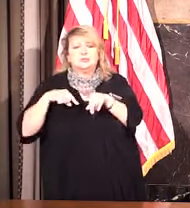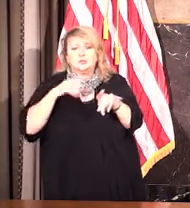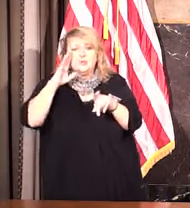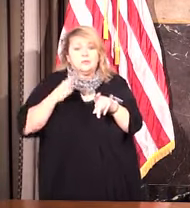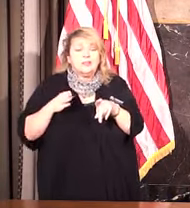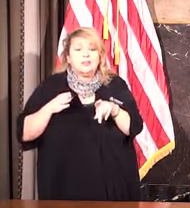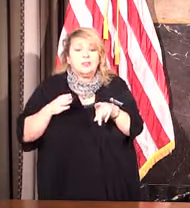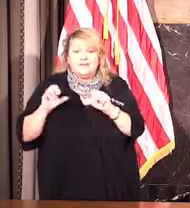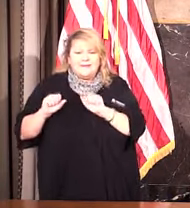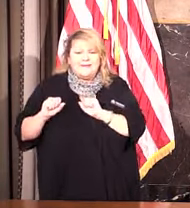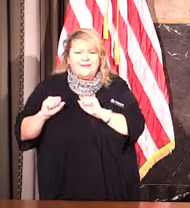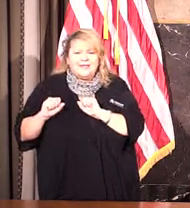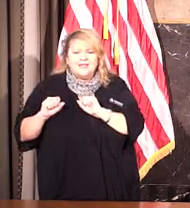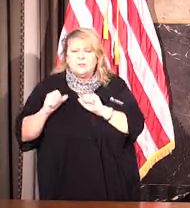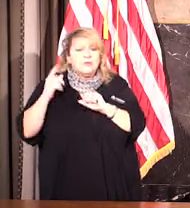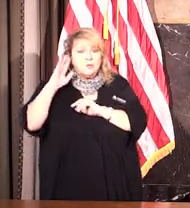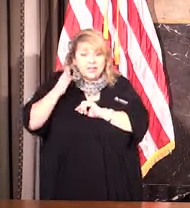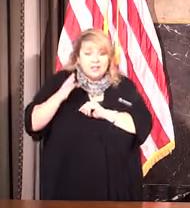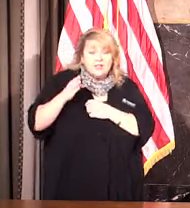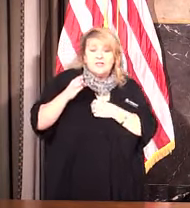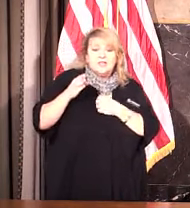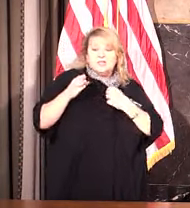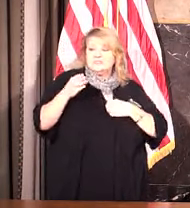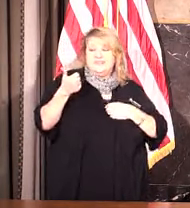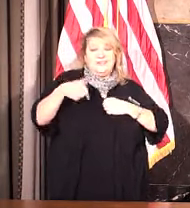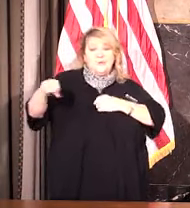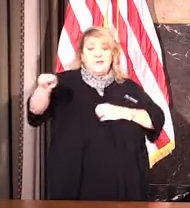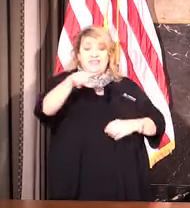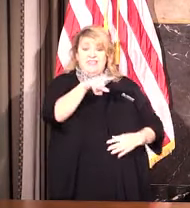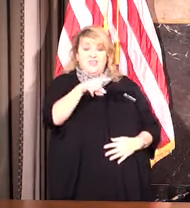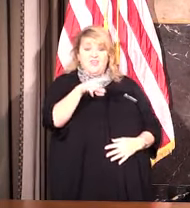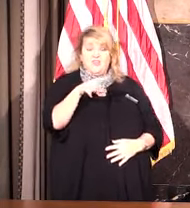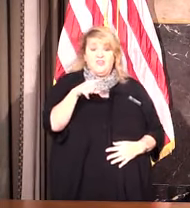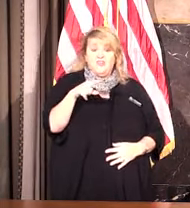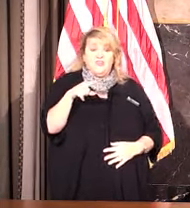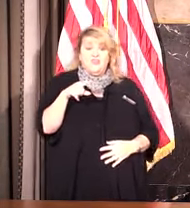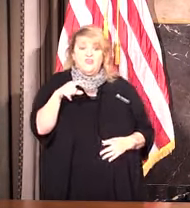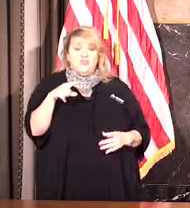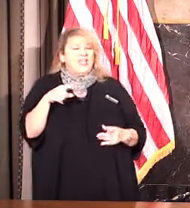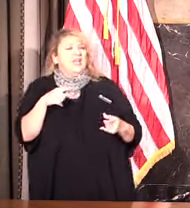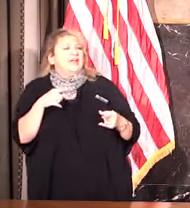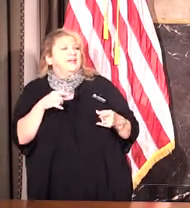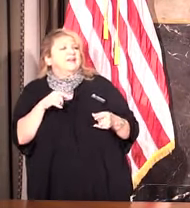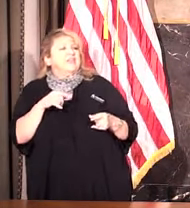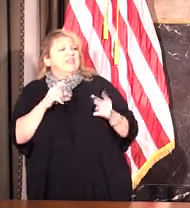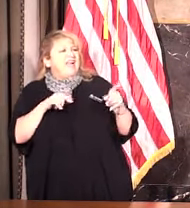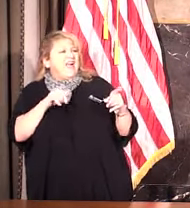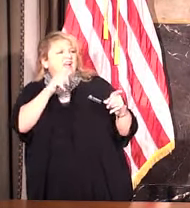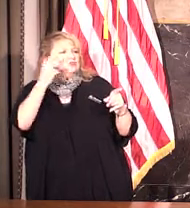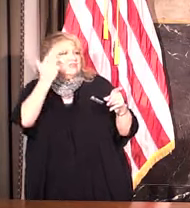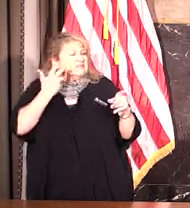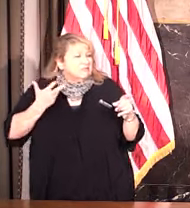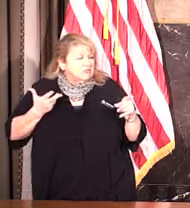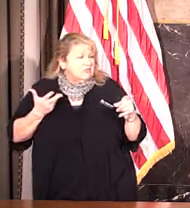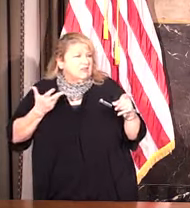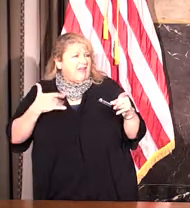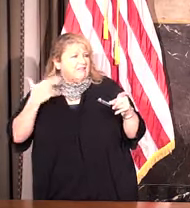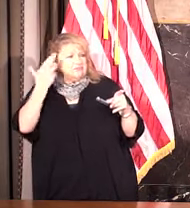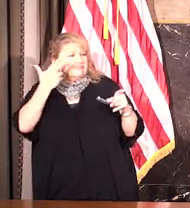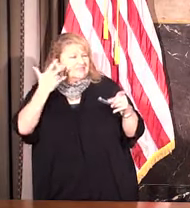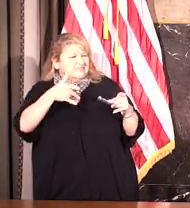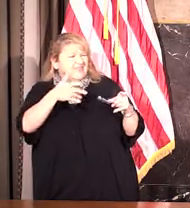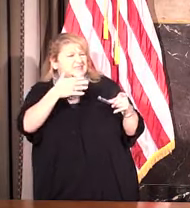because there's nobody out there who has a reasonable argument against what we're asking you to do. And so I'm confident that we're